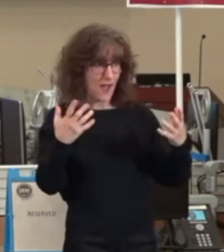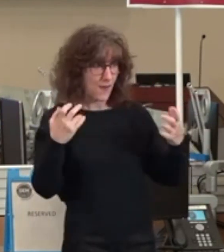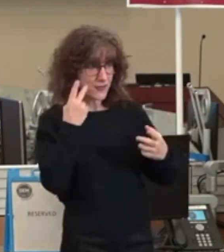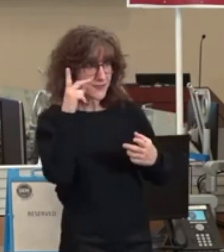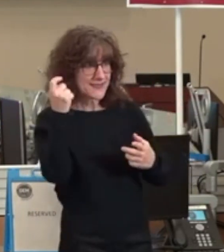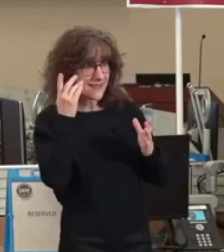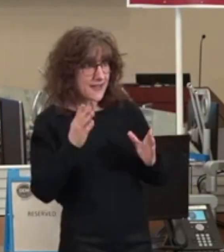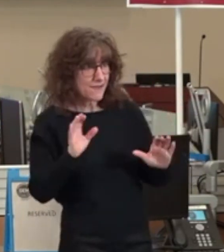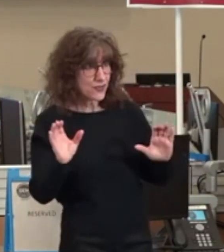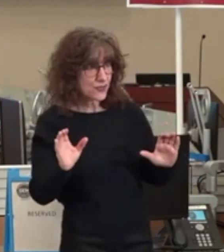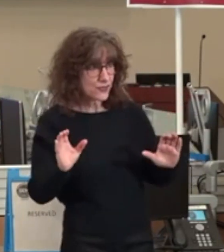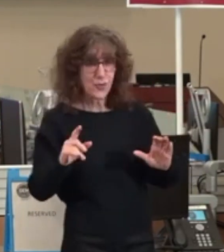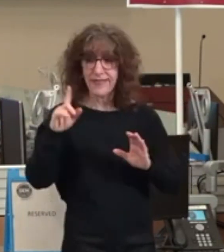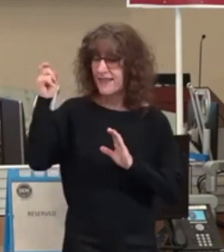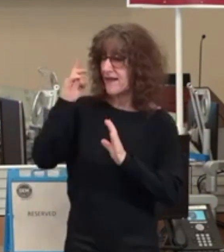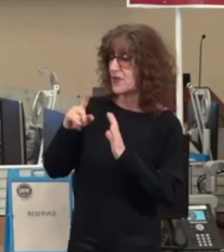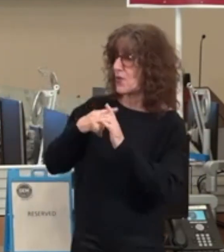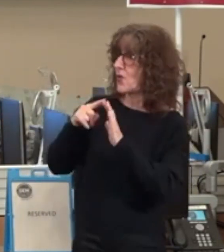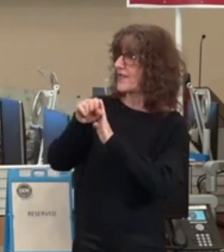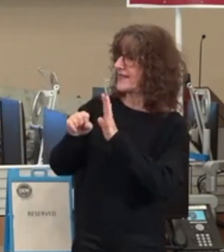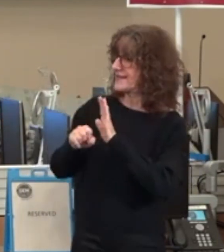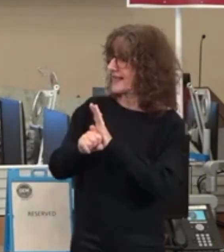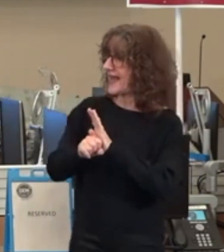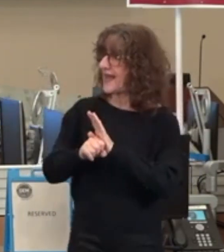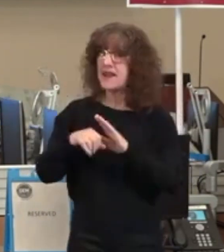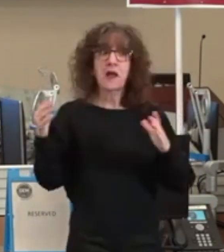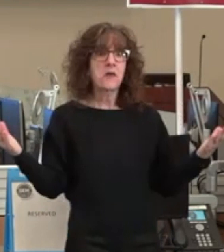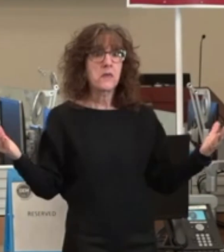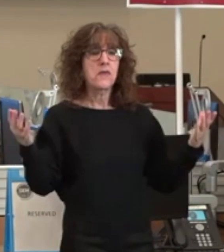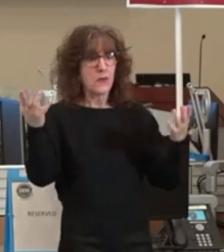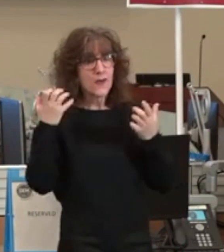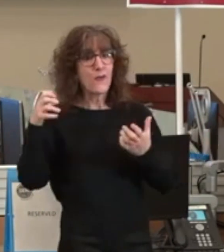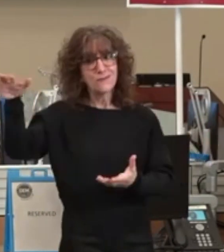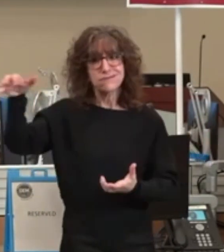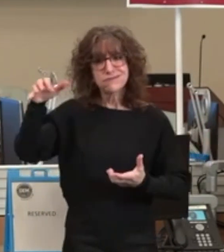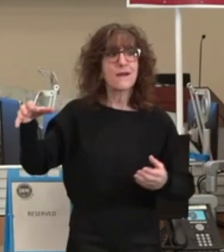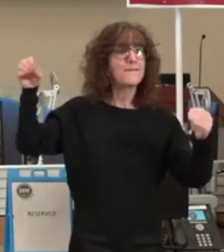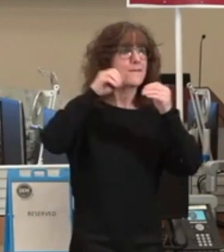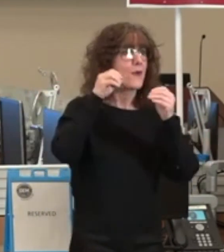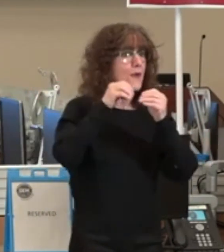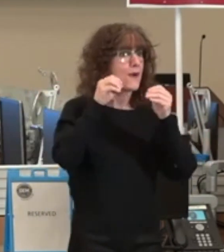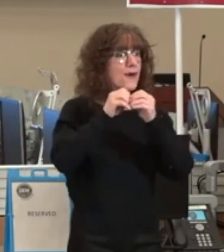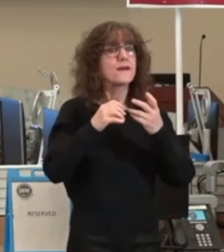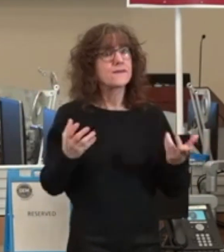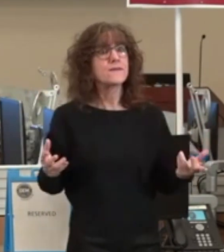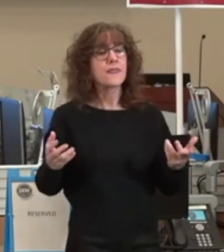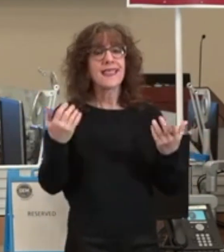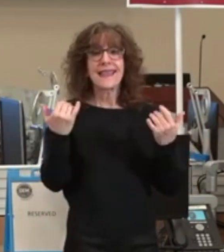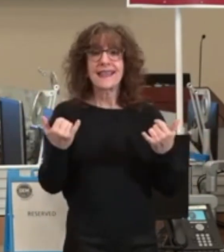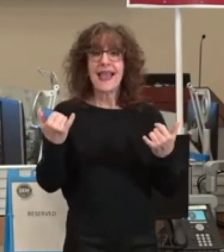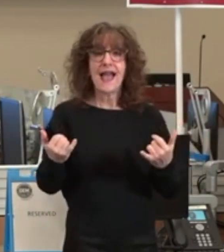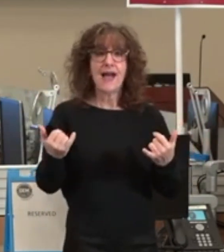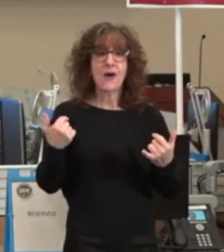the governor do? The governor or the state? Or the state, yeah, what like the state do? Well, we want to have our supply increased. We now have the capacity